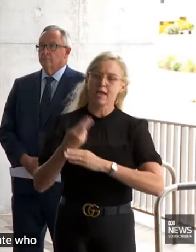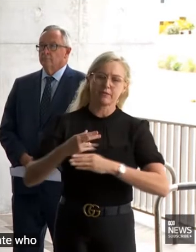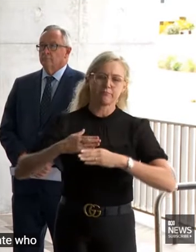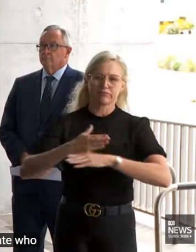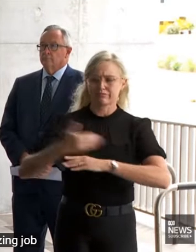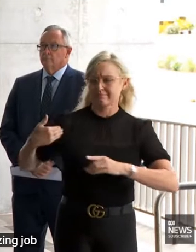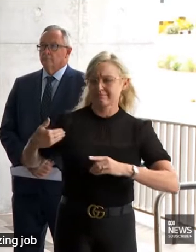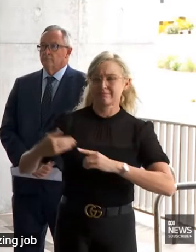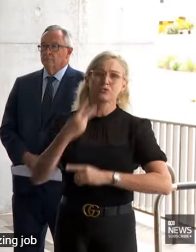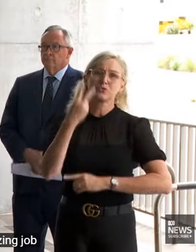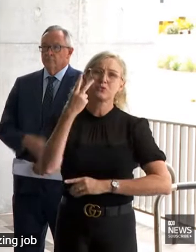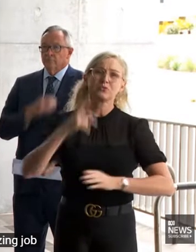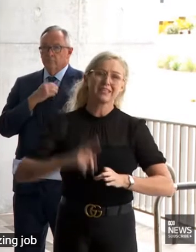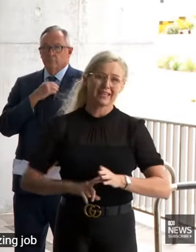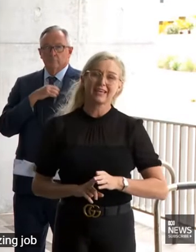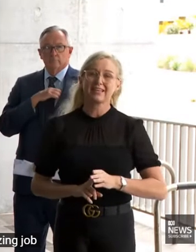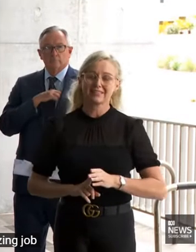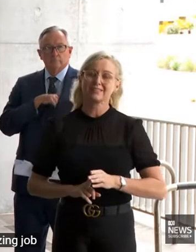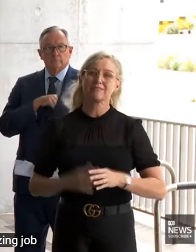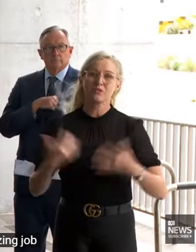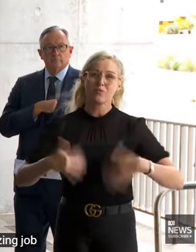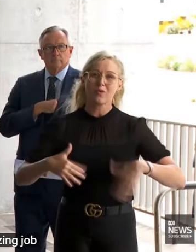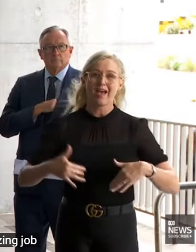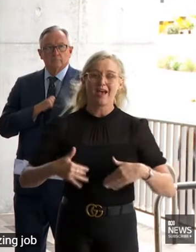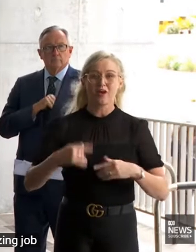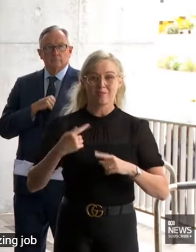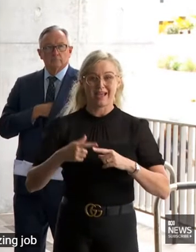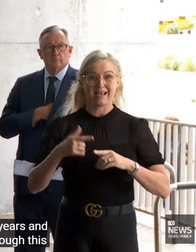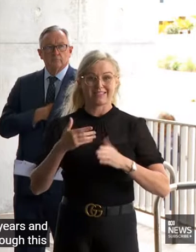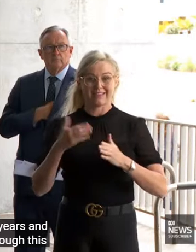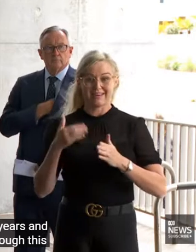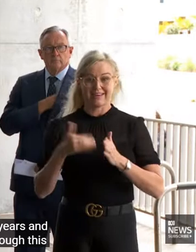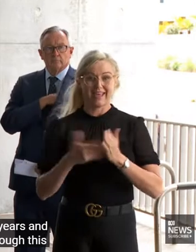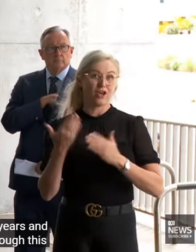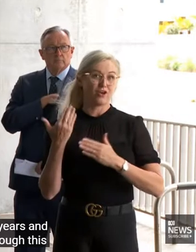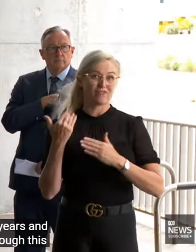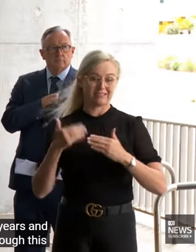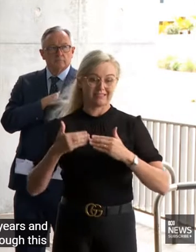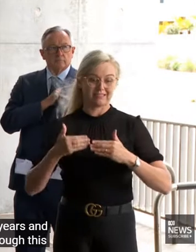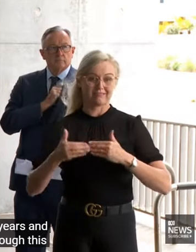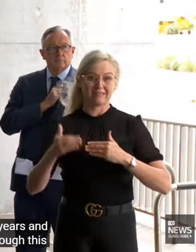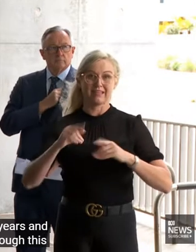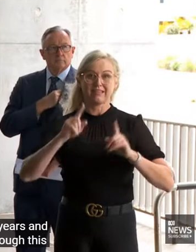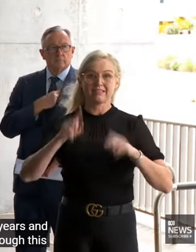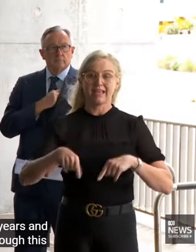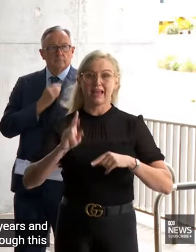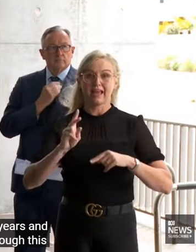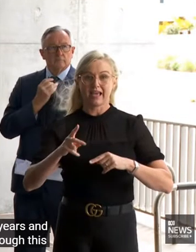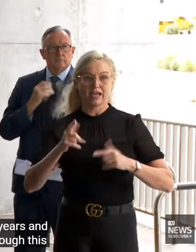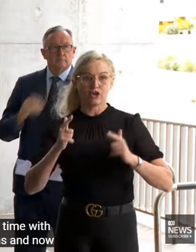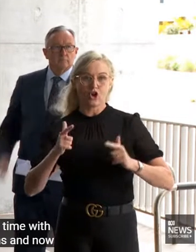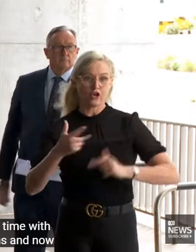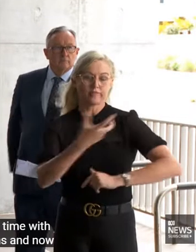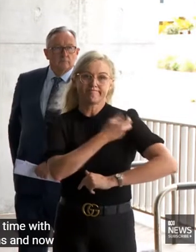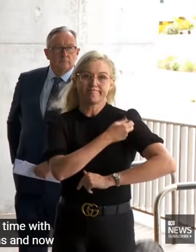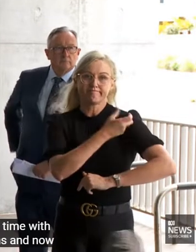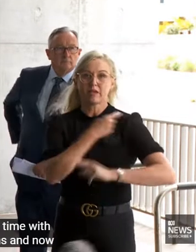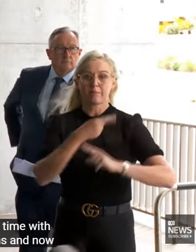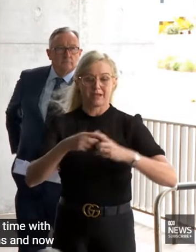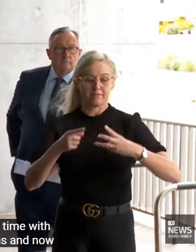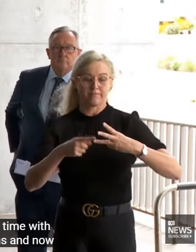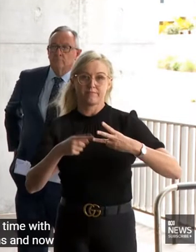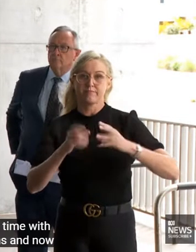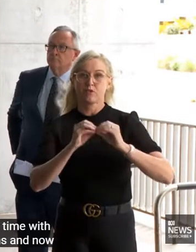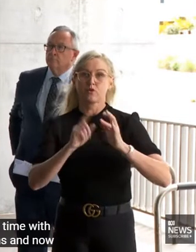years, and particularly going through this most recent period of time with significant vaccination and now booster shots